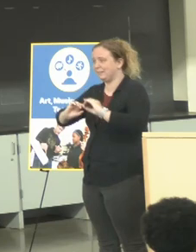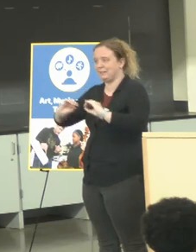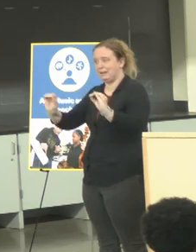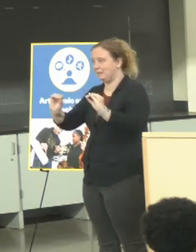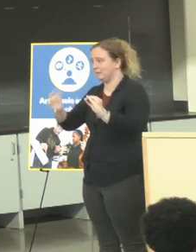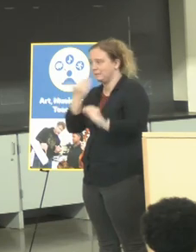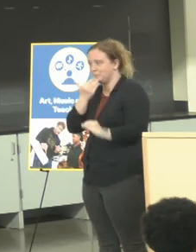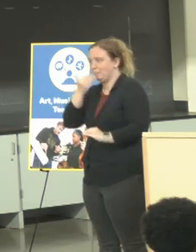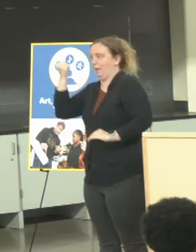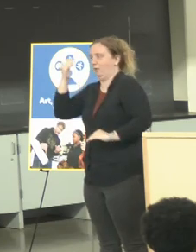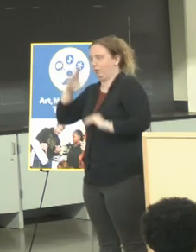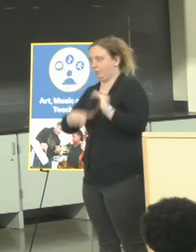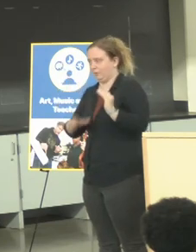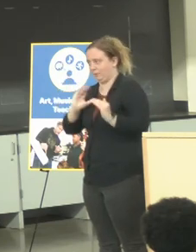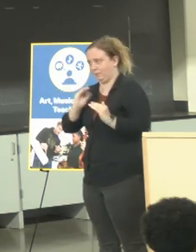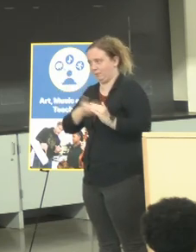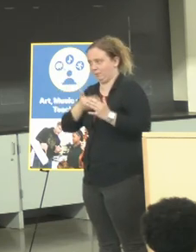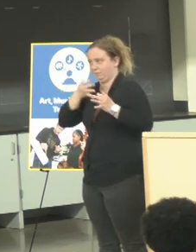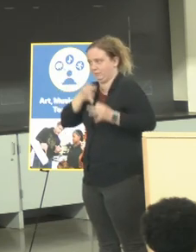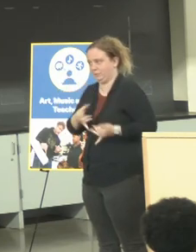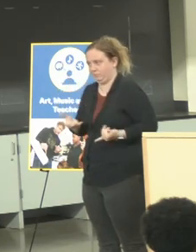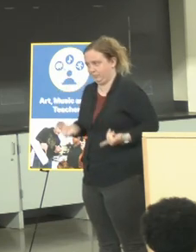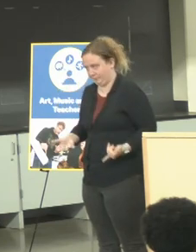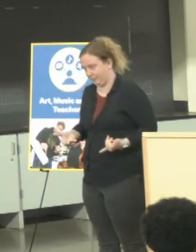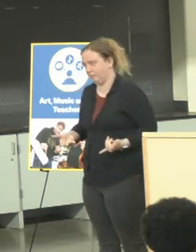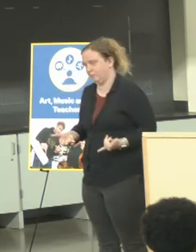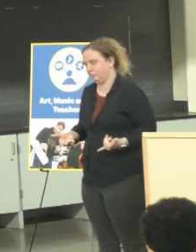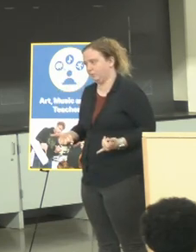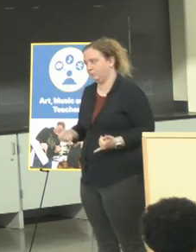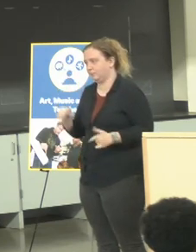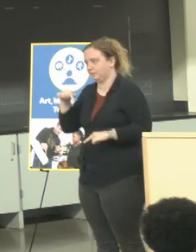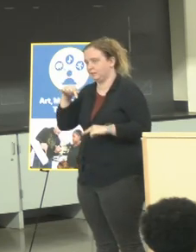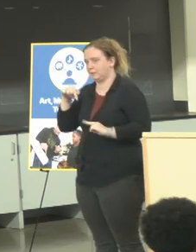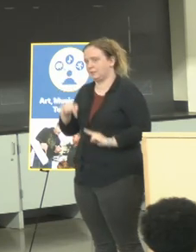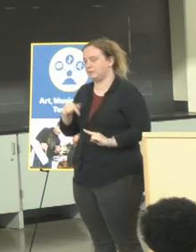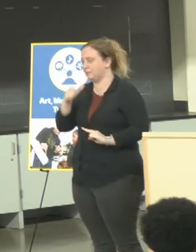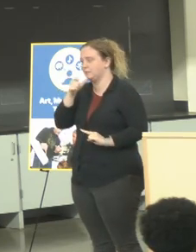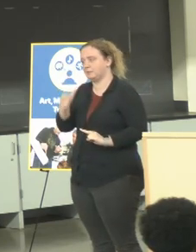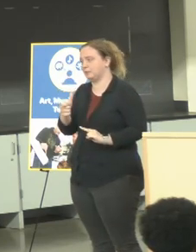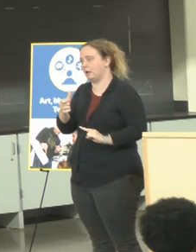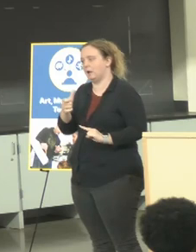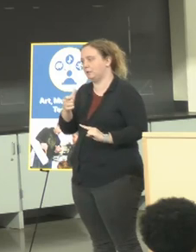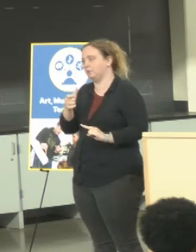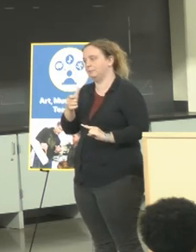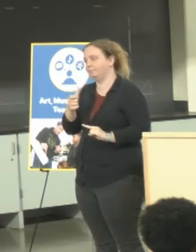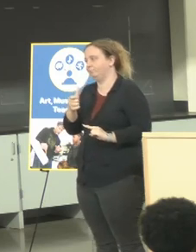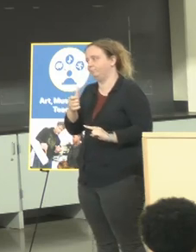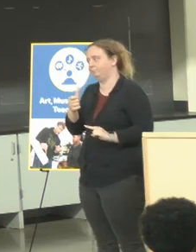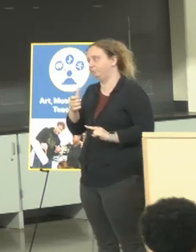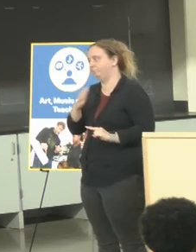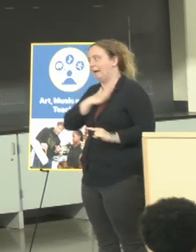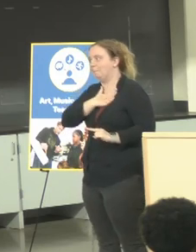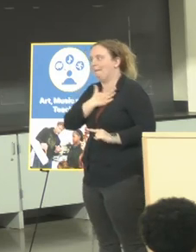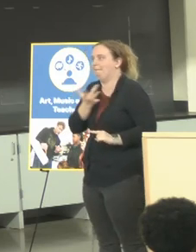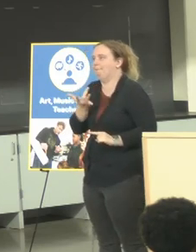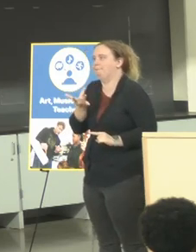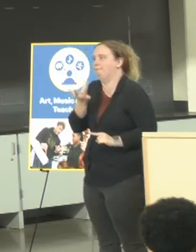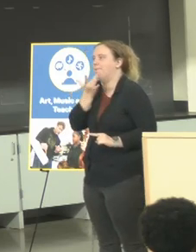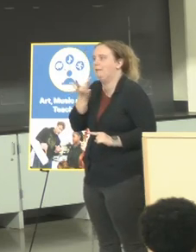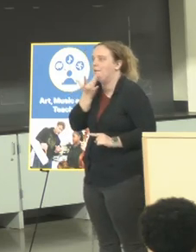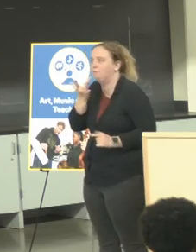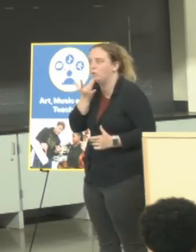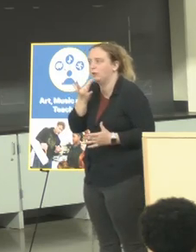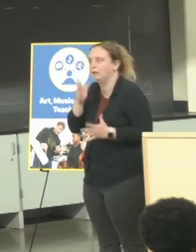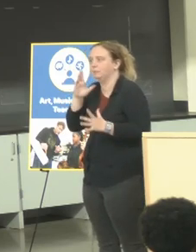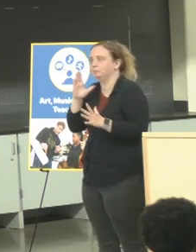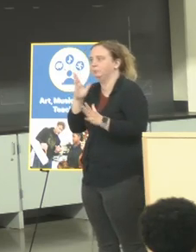so, again, I mentioned that this isn't the number one thing that I would want to do in terms of going forward,